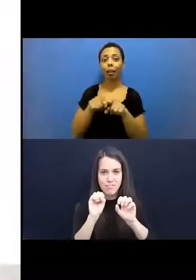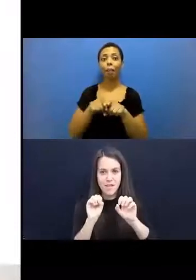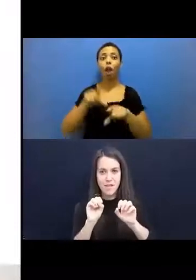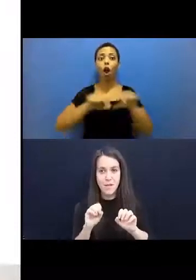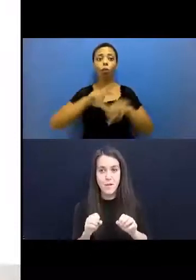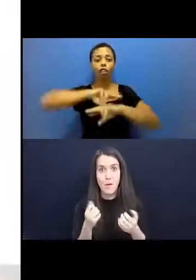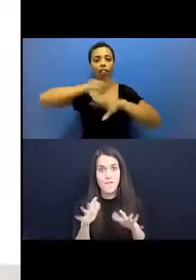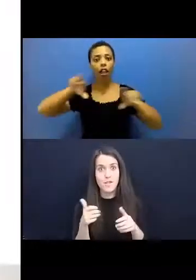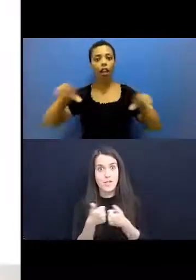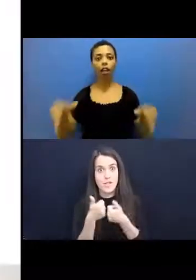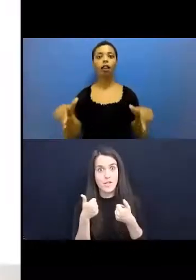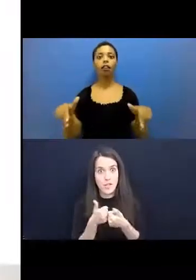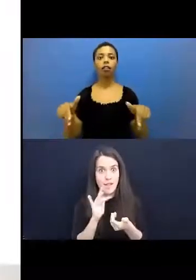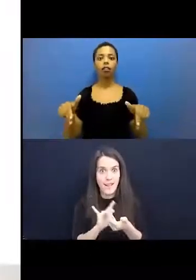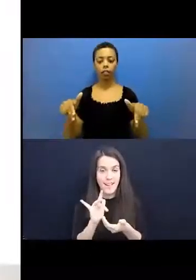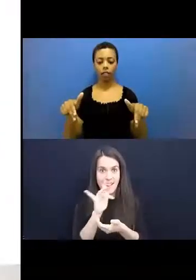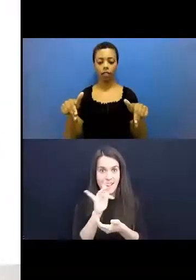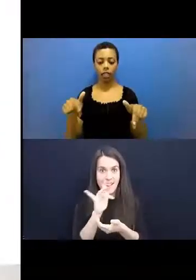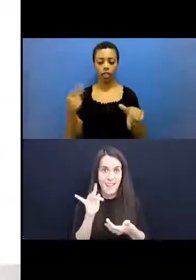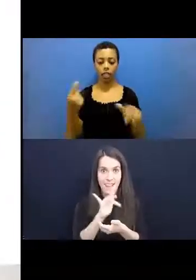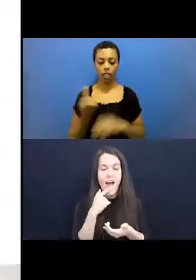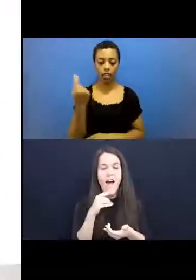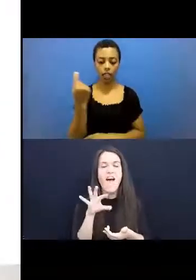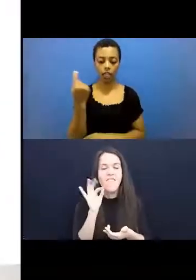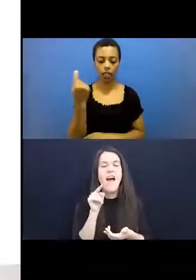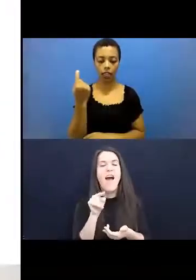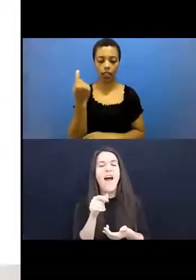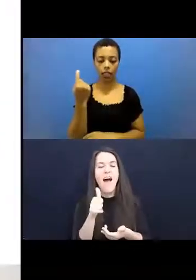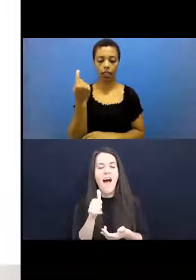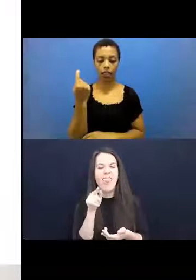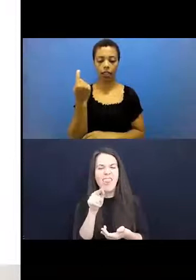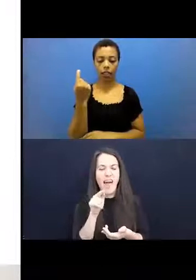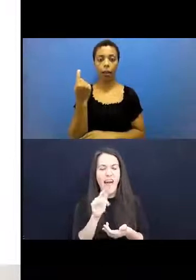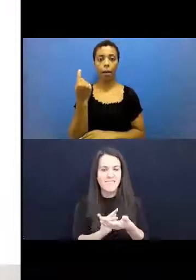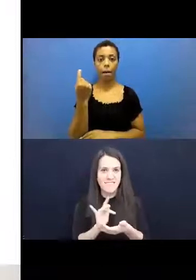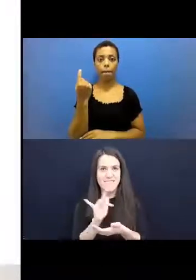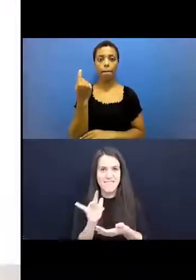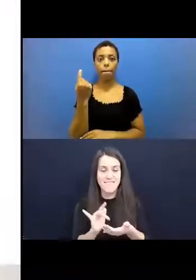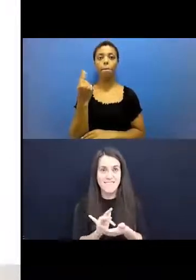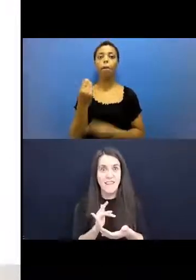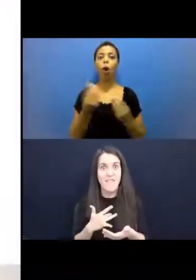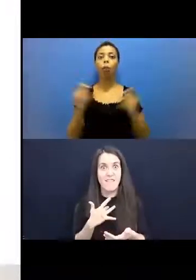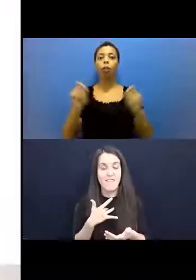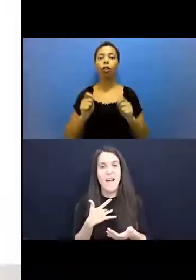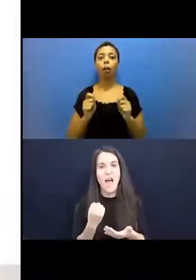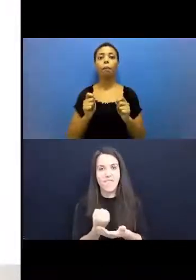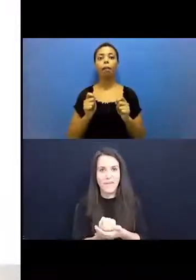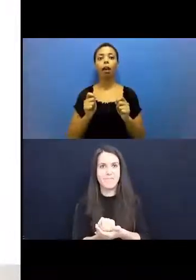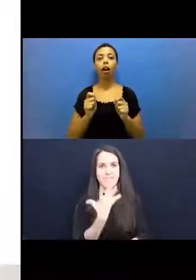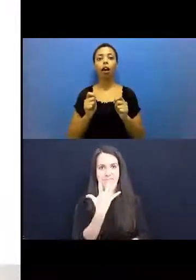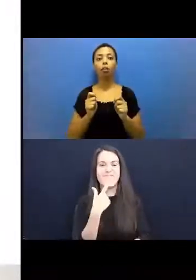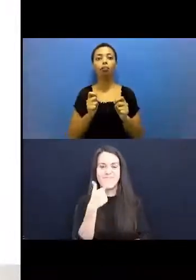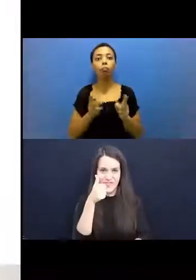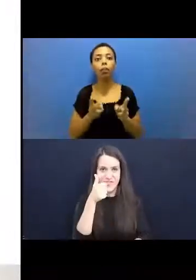once she's able to recognize the correct option, she receives a message that she is